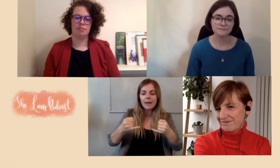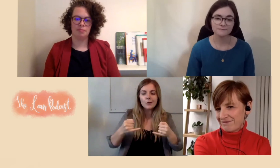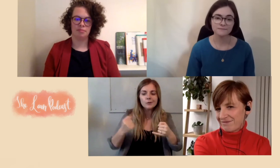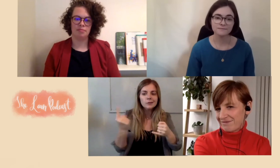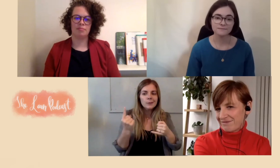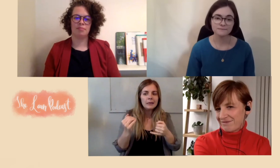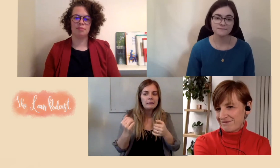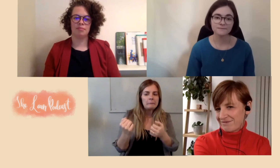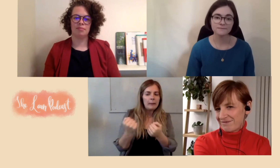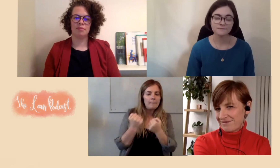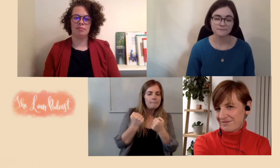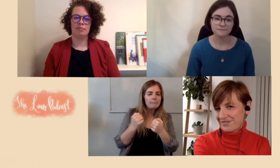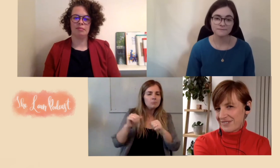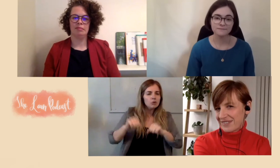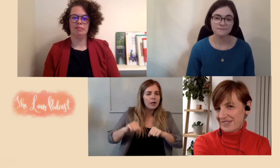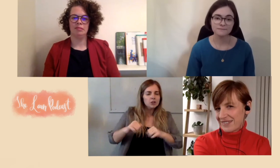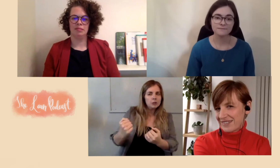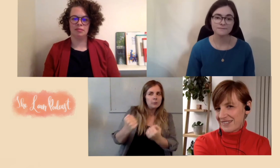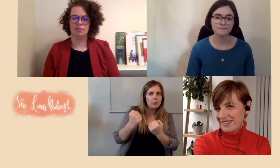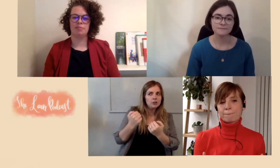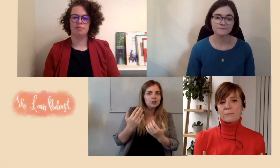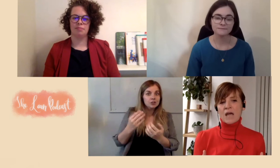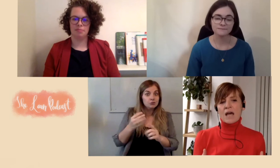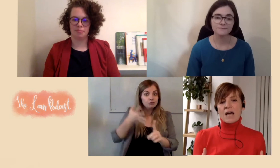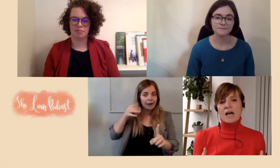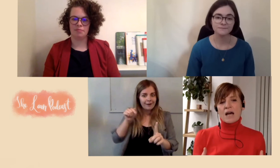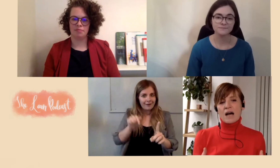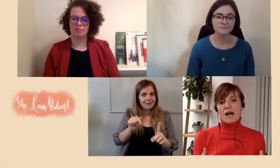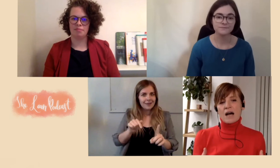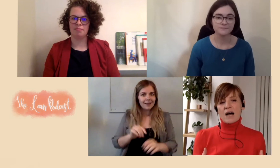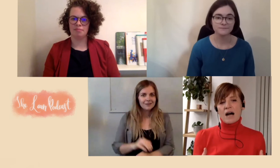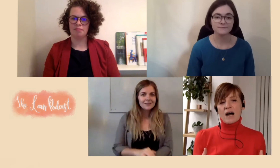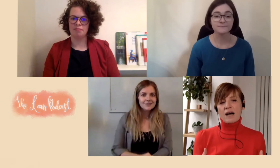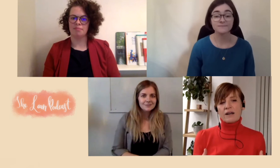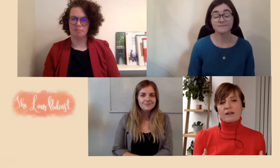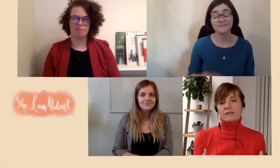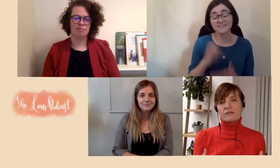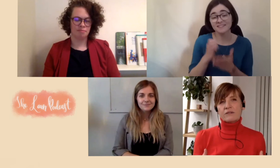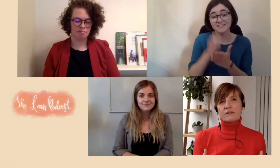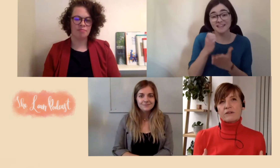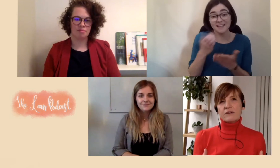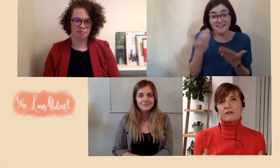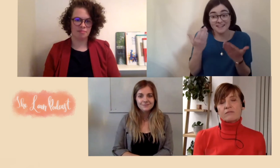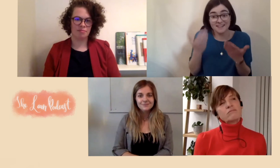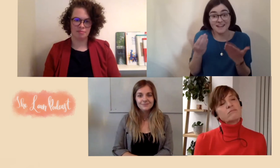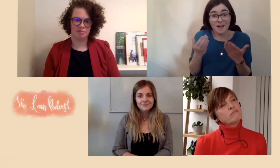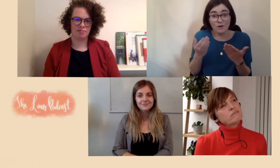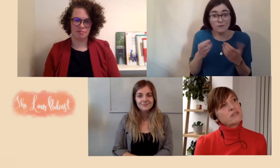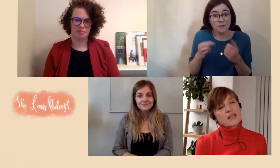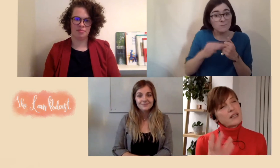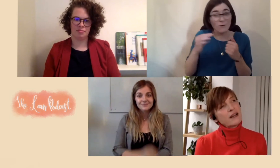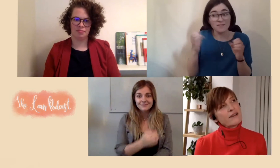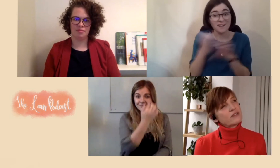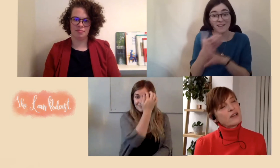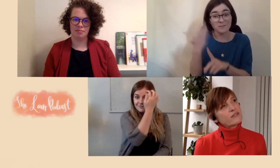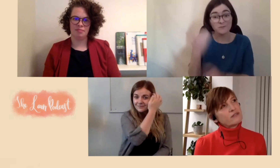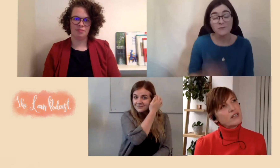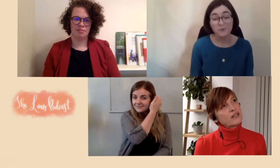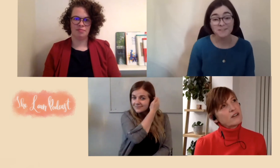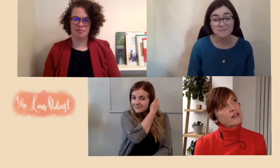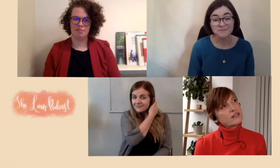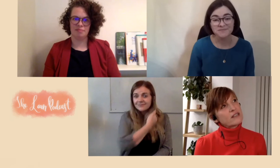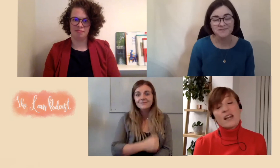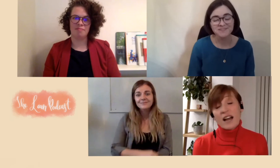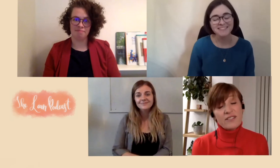Ali, that leads us on to our next question. Do you have one kind of clear example or something that